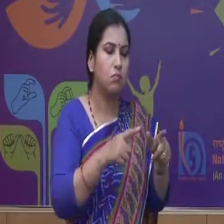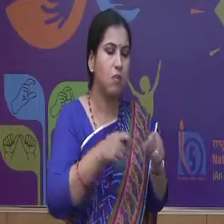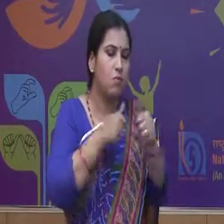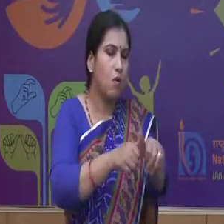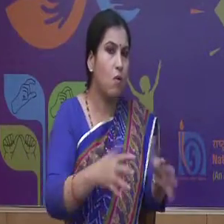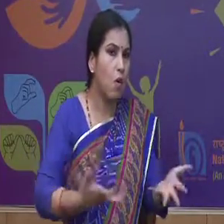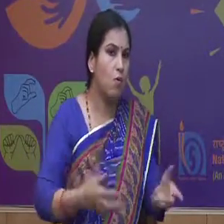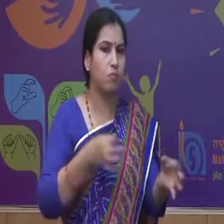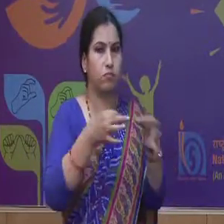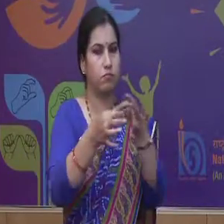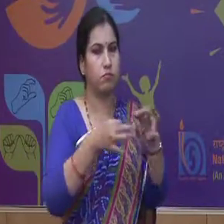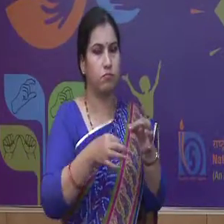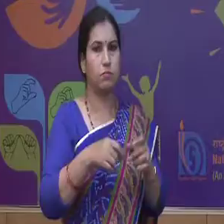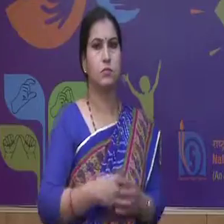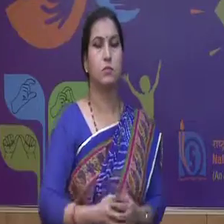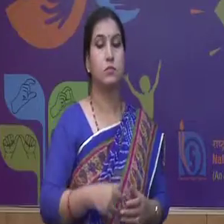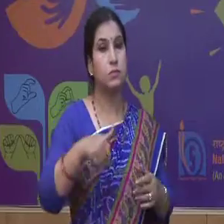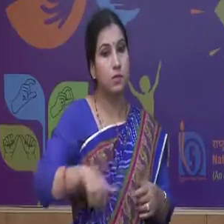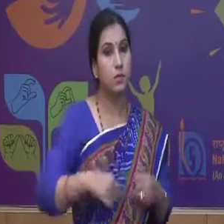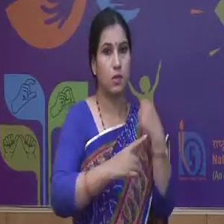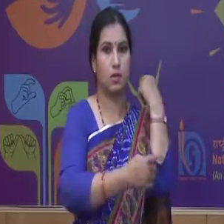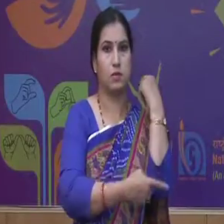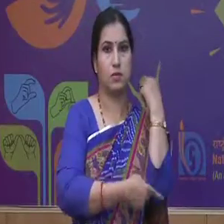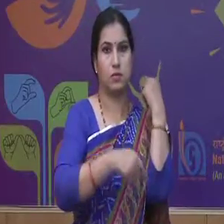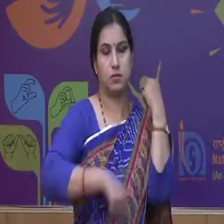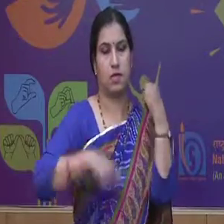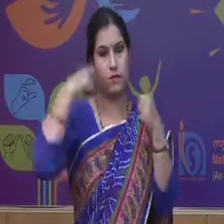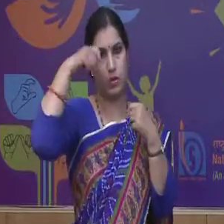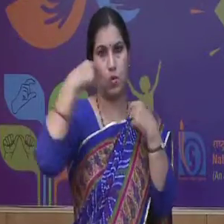With this, we come to the end of this session.